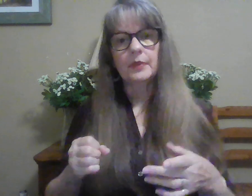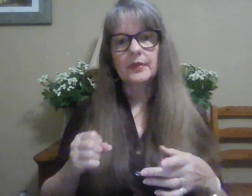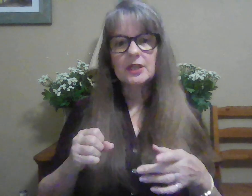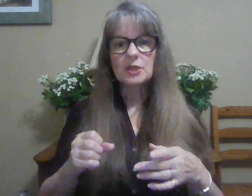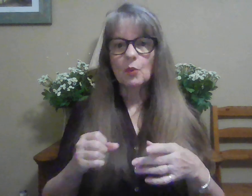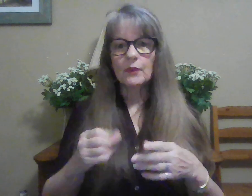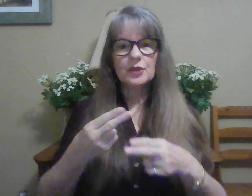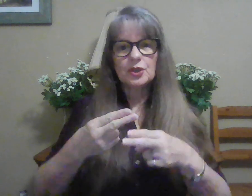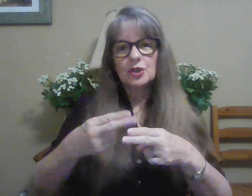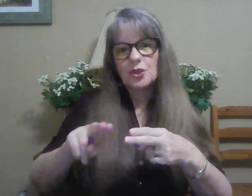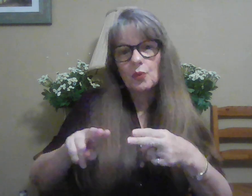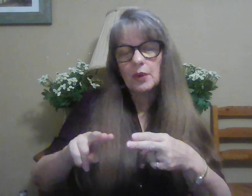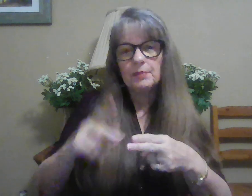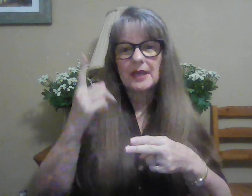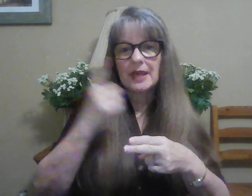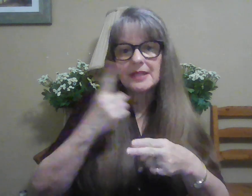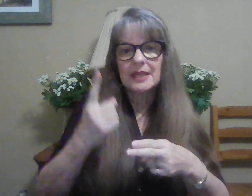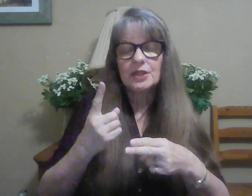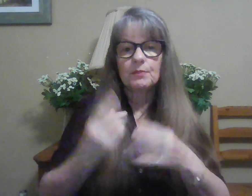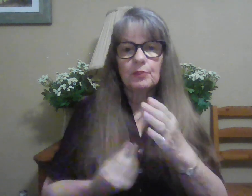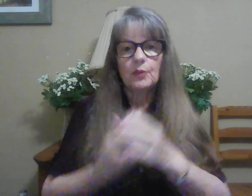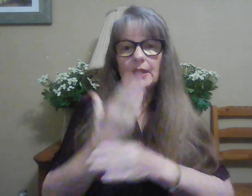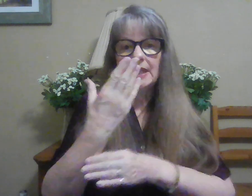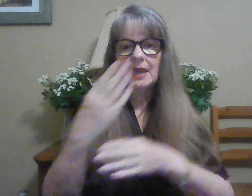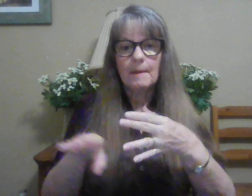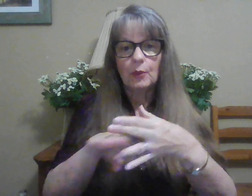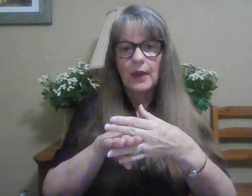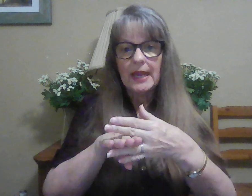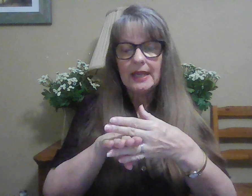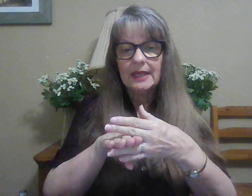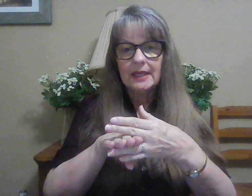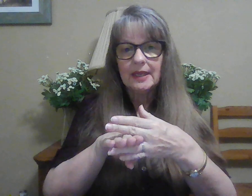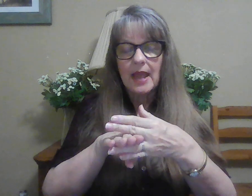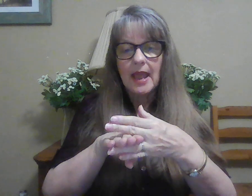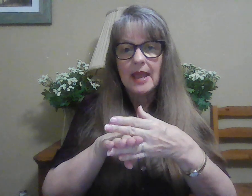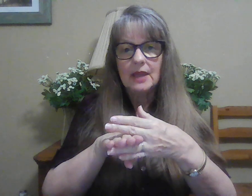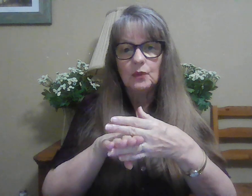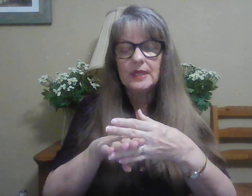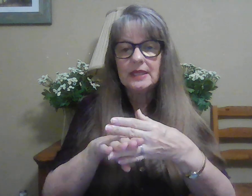this is more for just a short because it is spring break. And we did